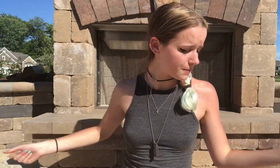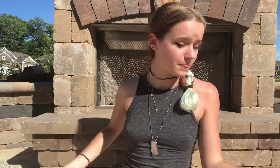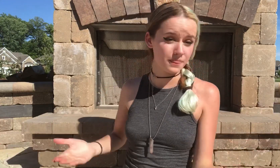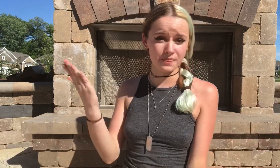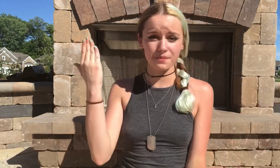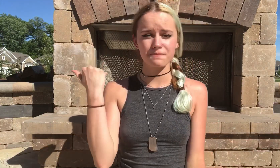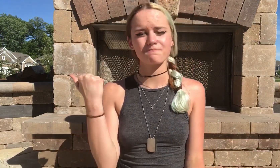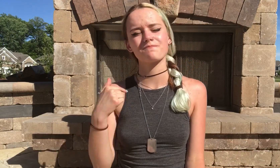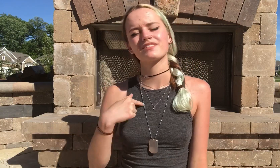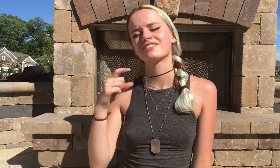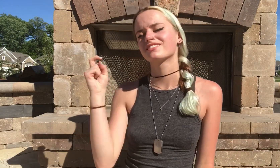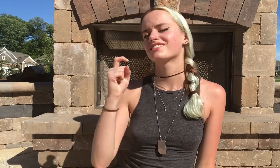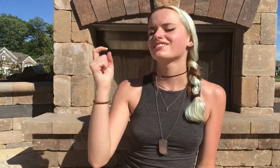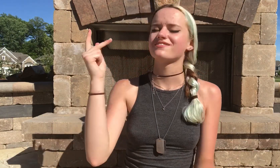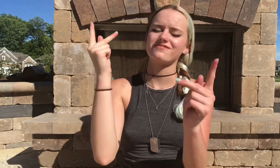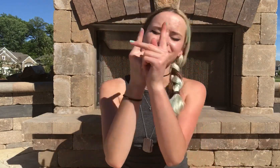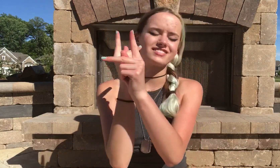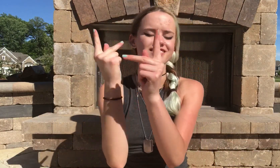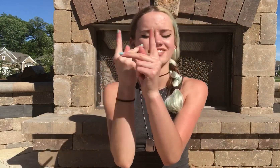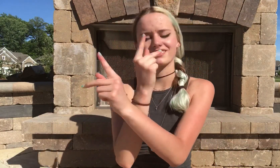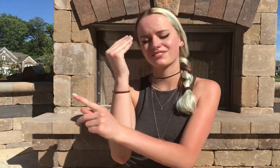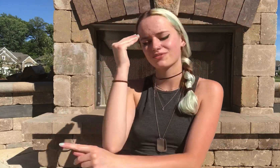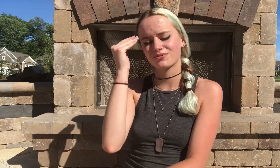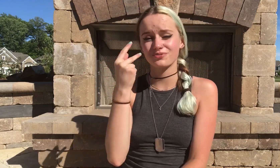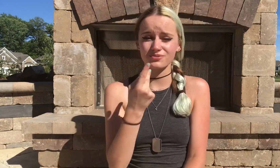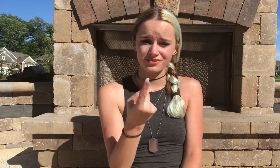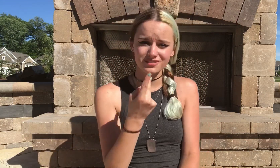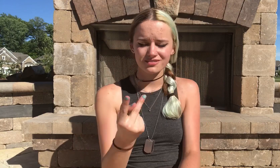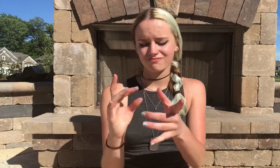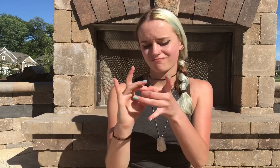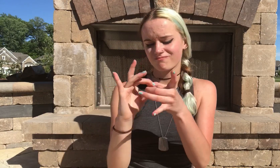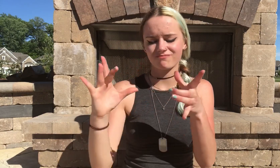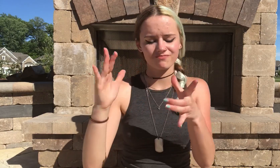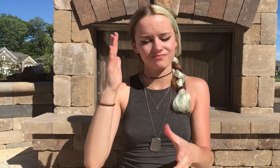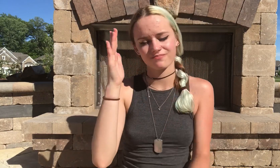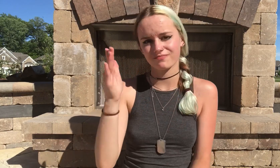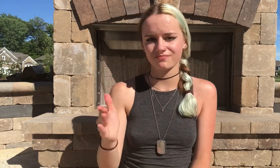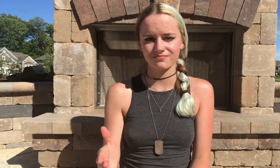I should have figured out that this is how you're destined to end